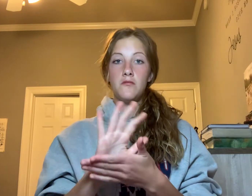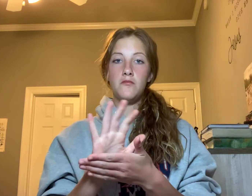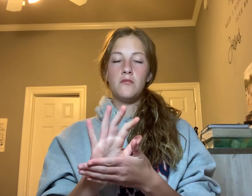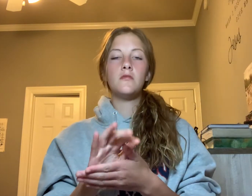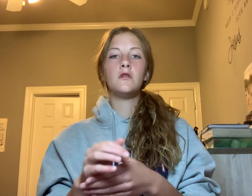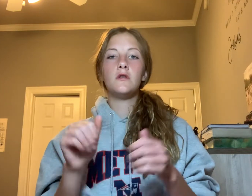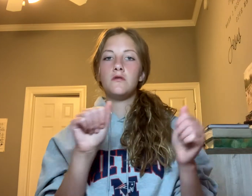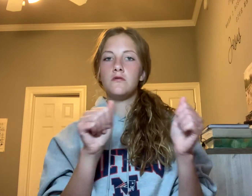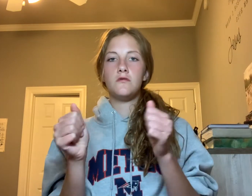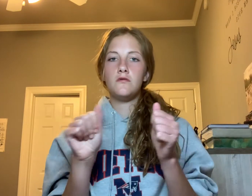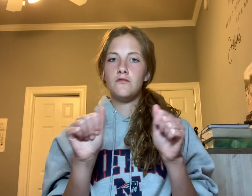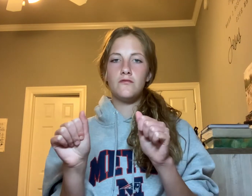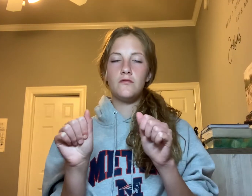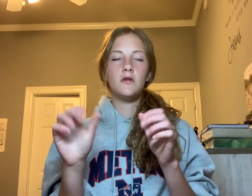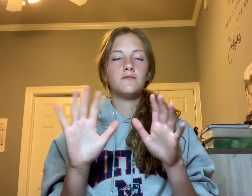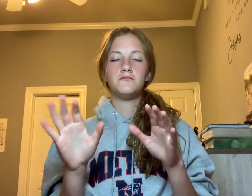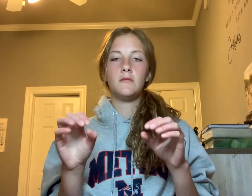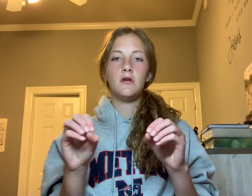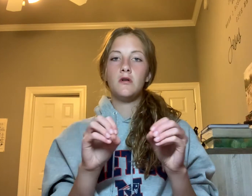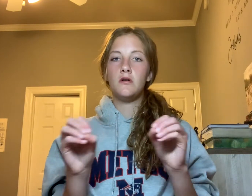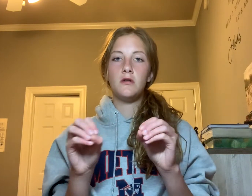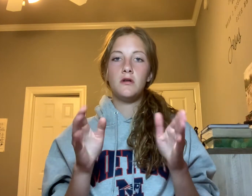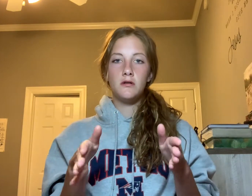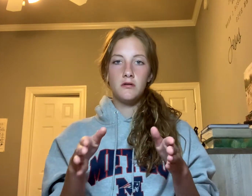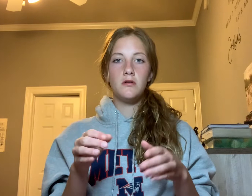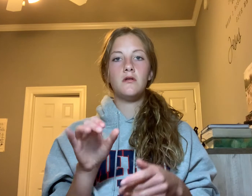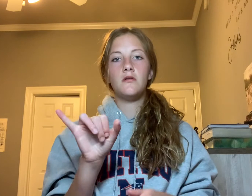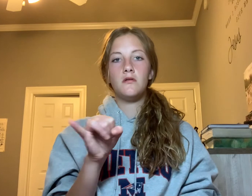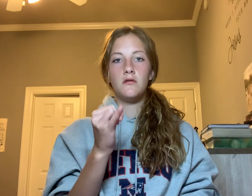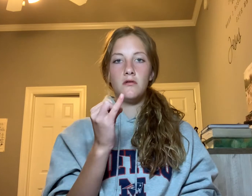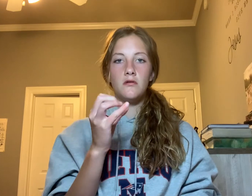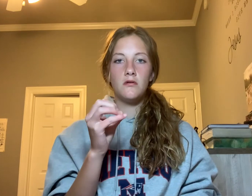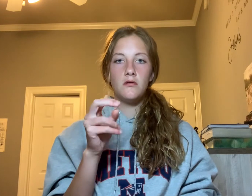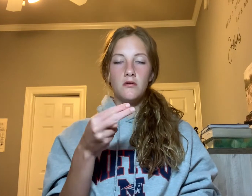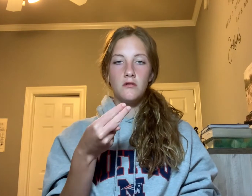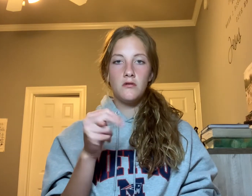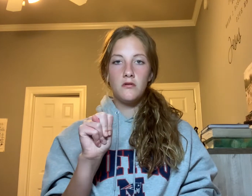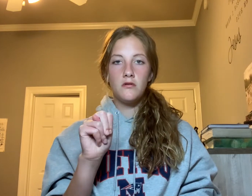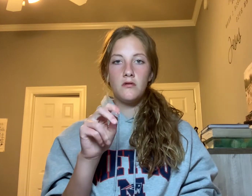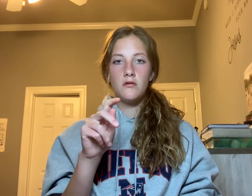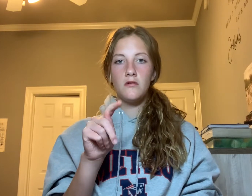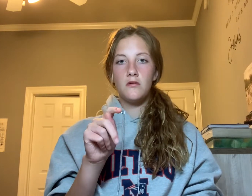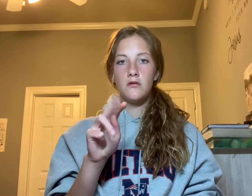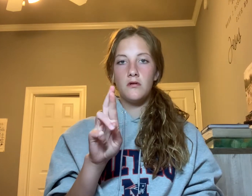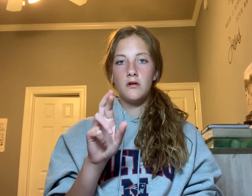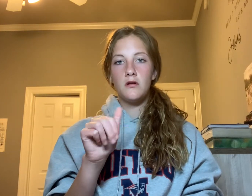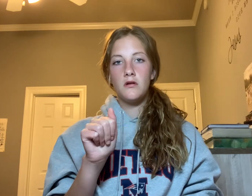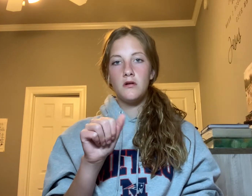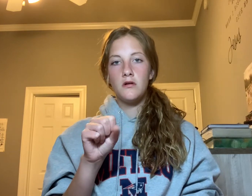This movie is directed by director John Krasinski.